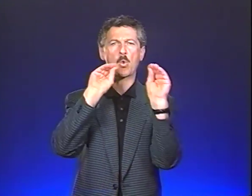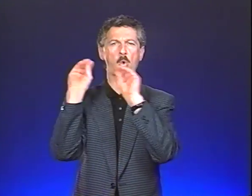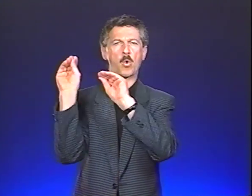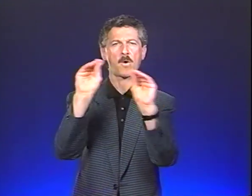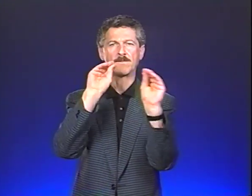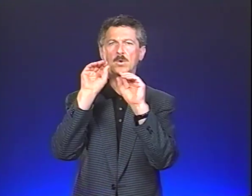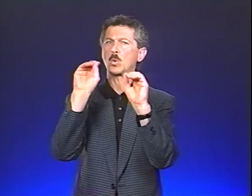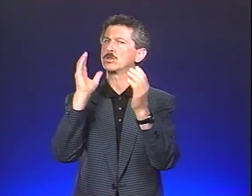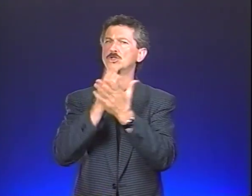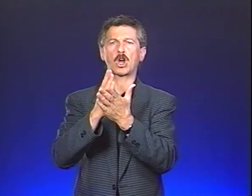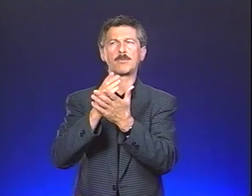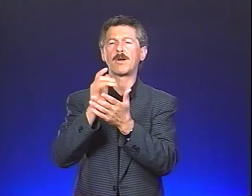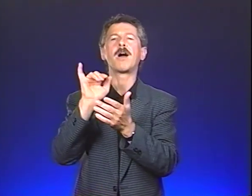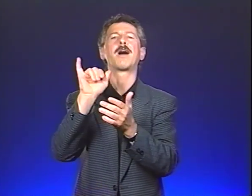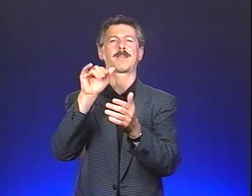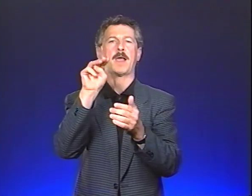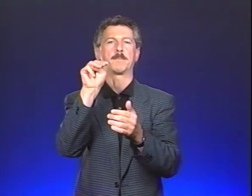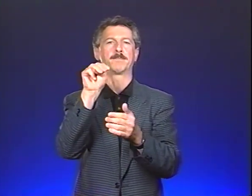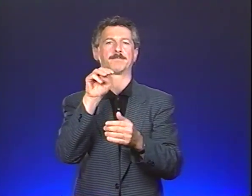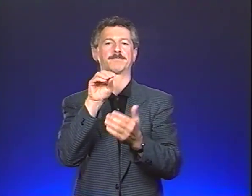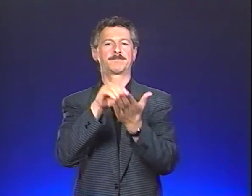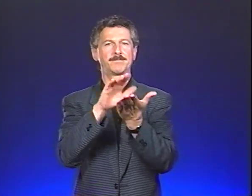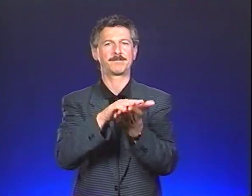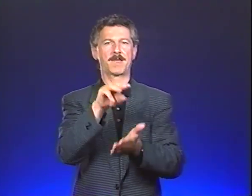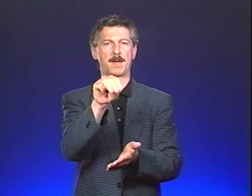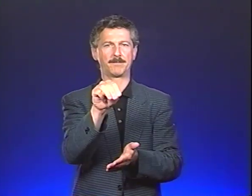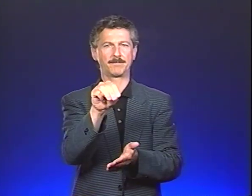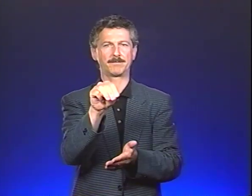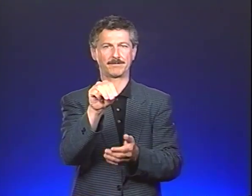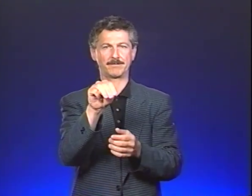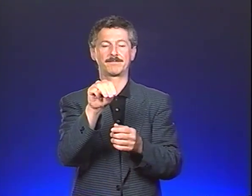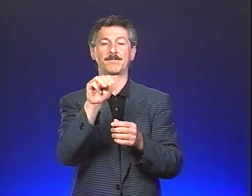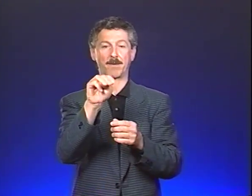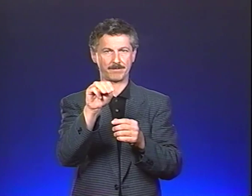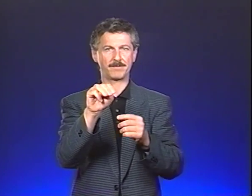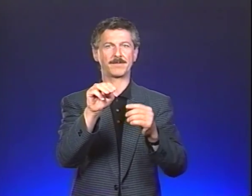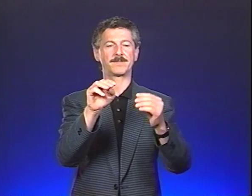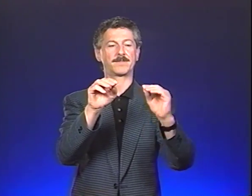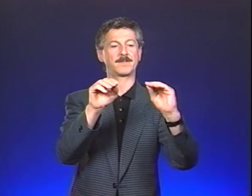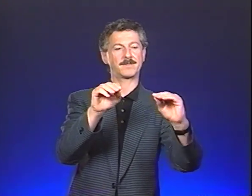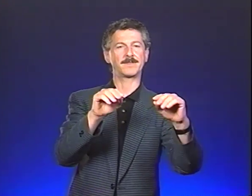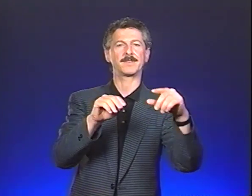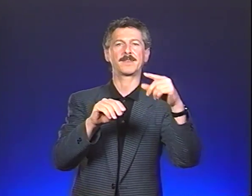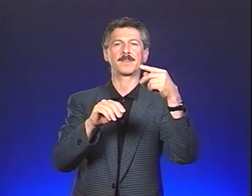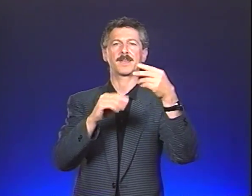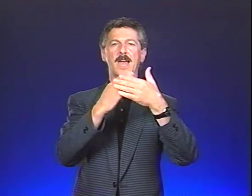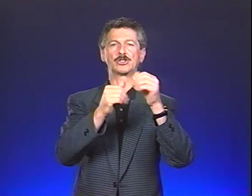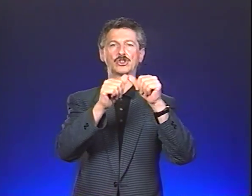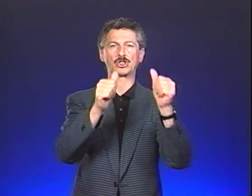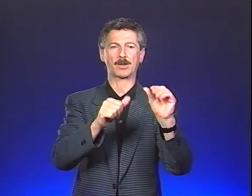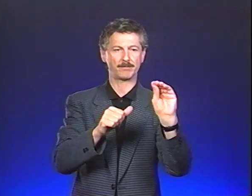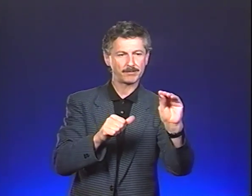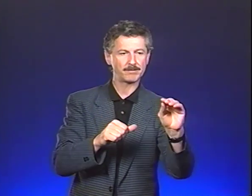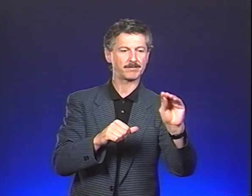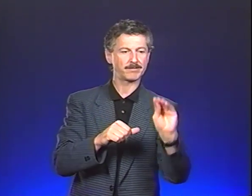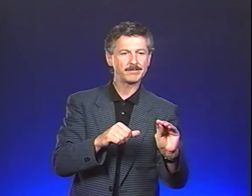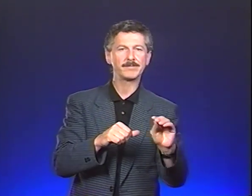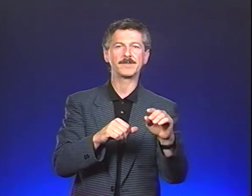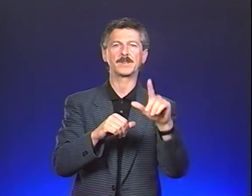always or something has no hold. It's simply noted as M for movement. We can also notate